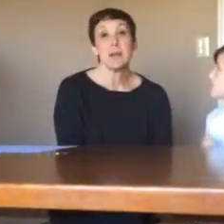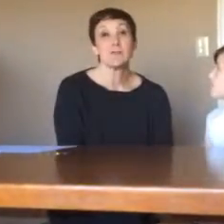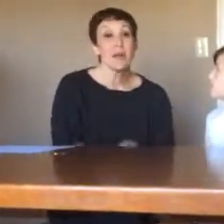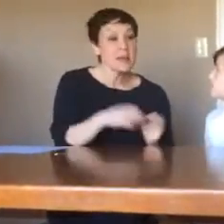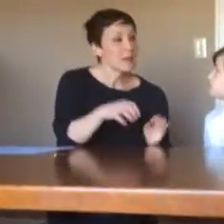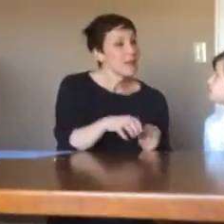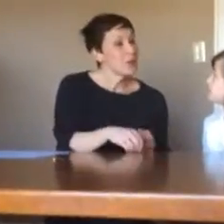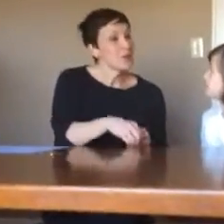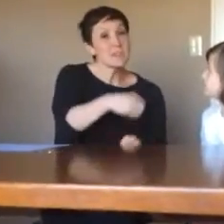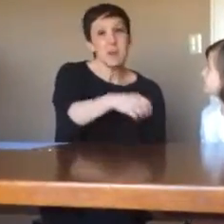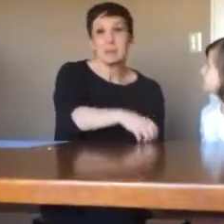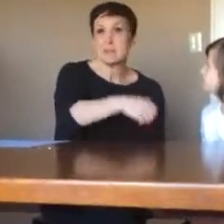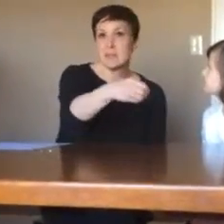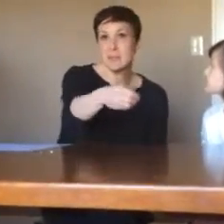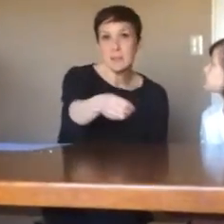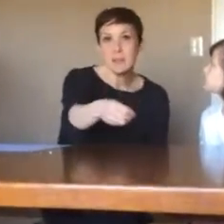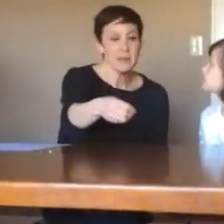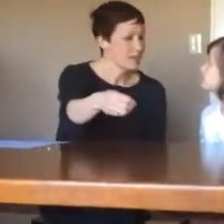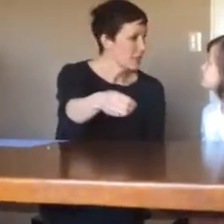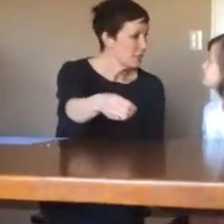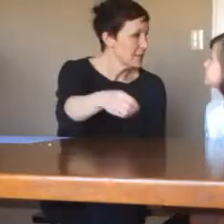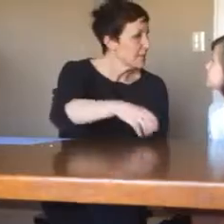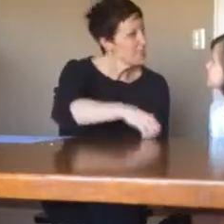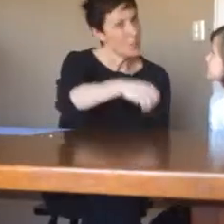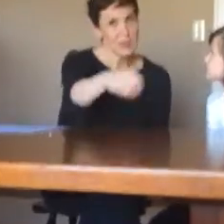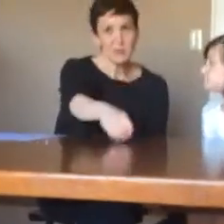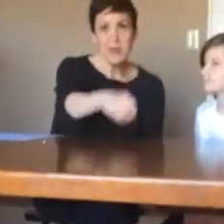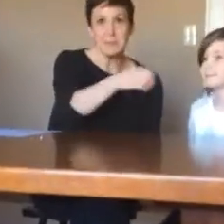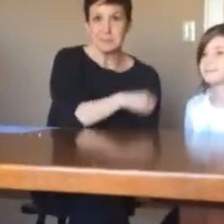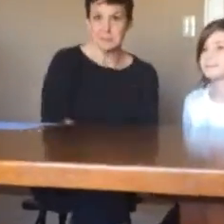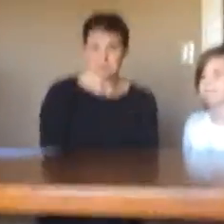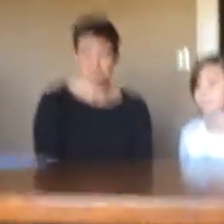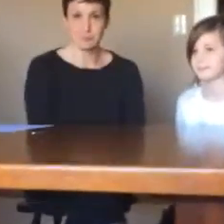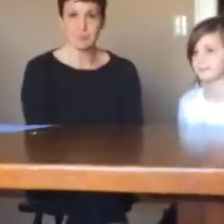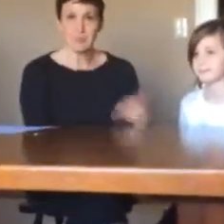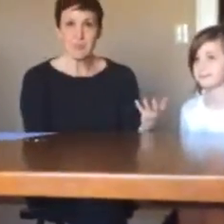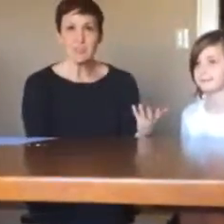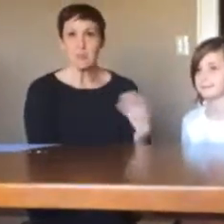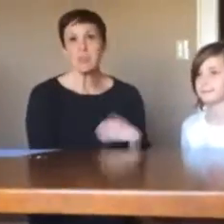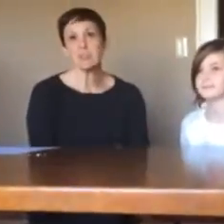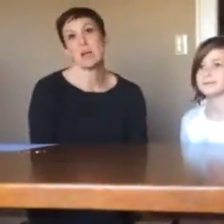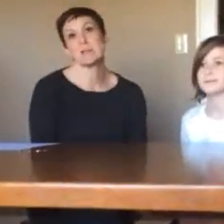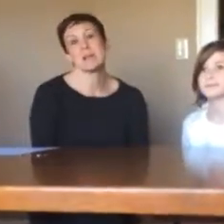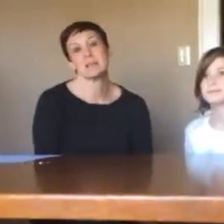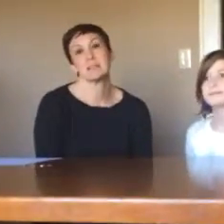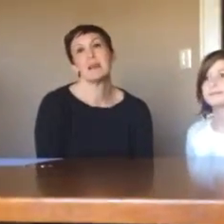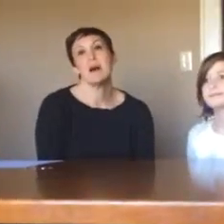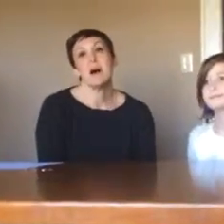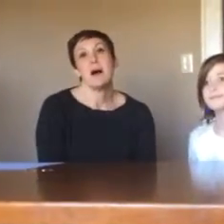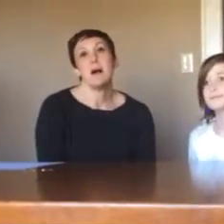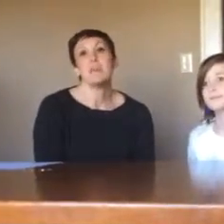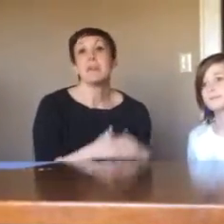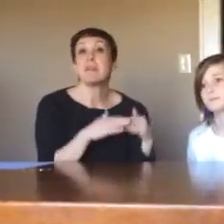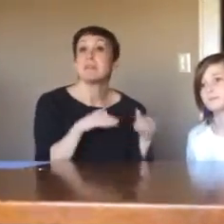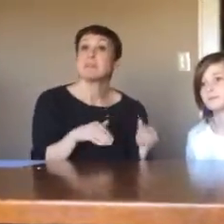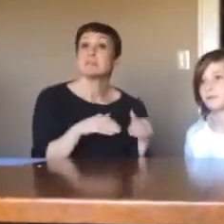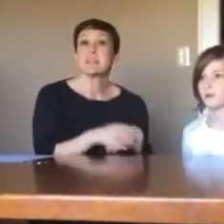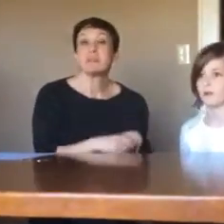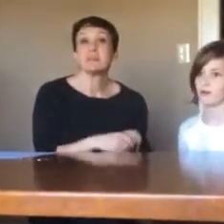match red, her response is going to be, hopefully, to match red. So what the child does. And then the third step